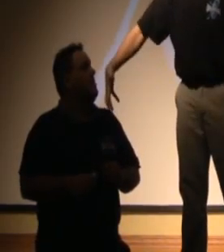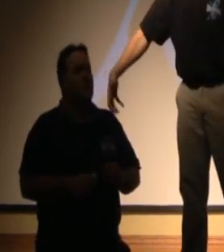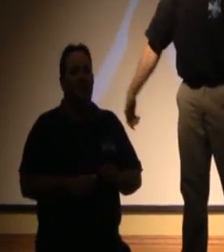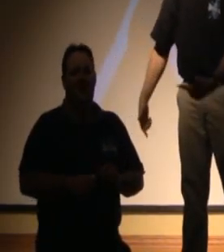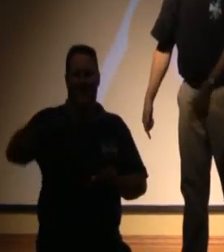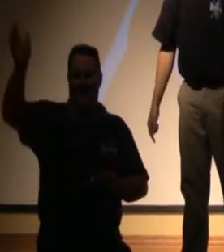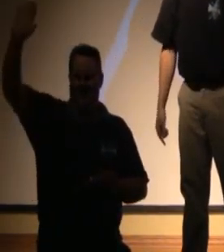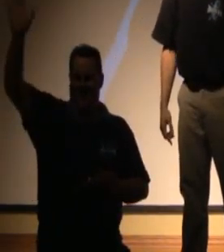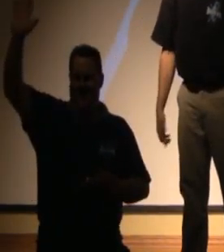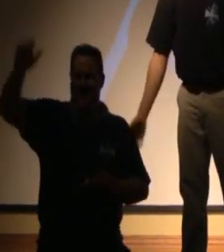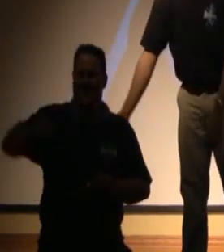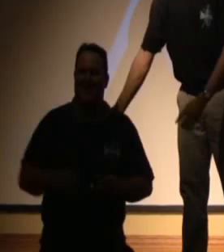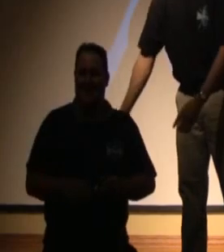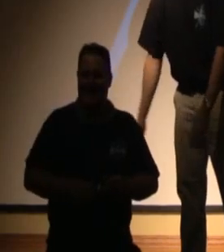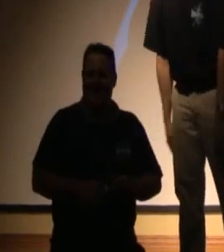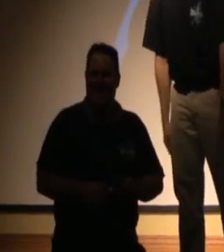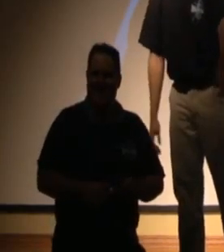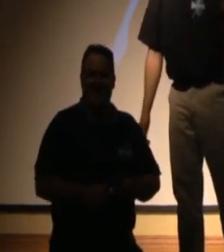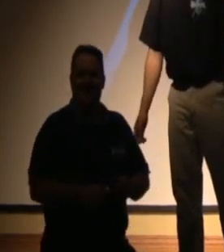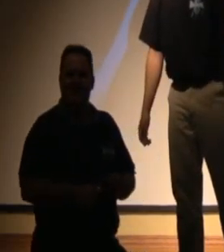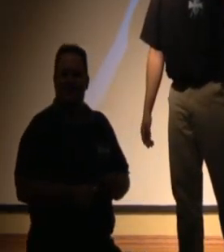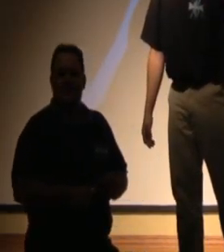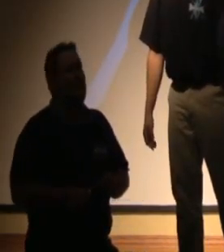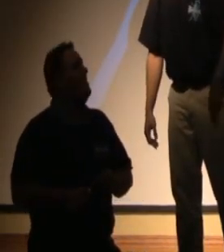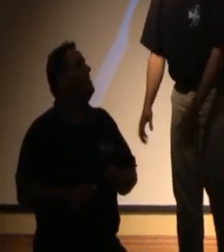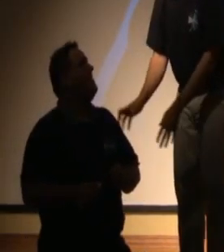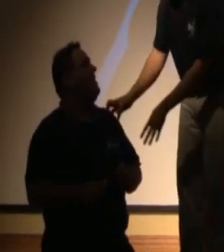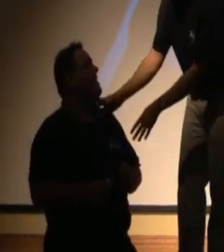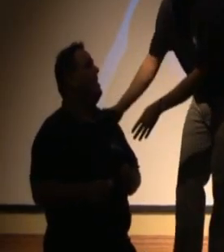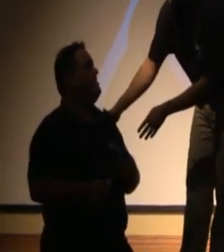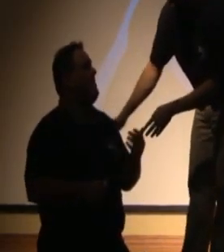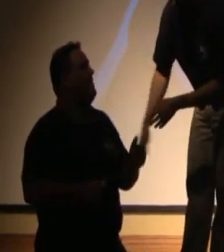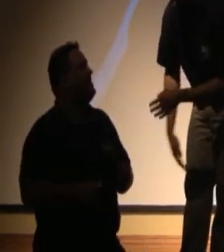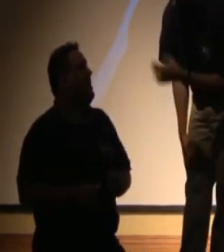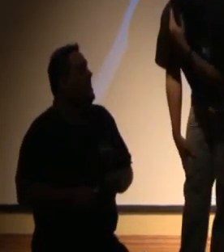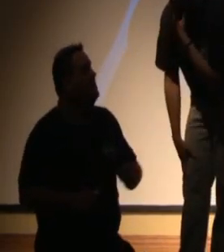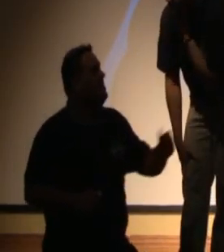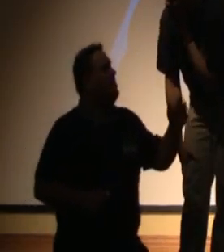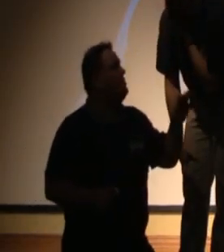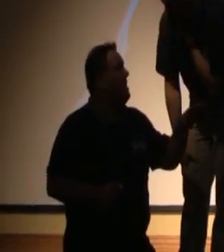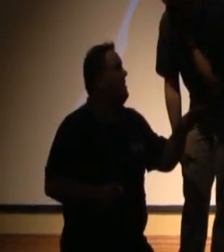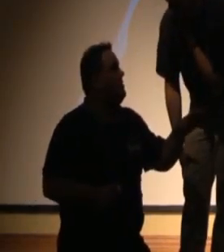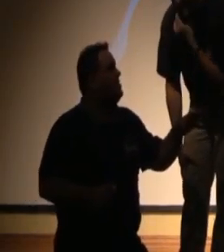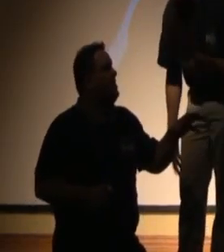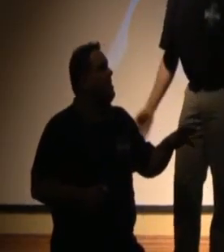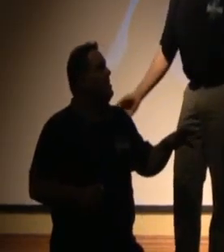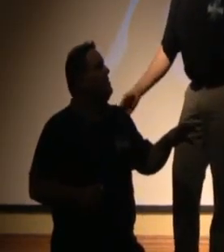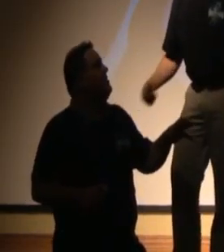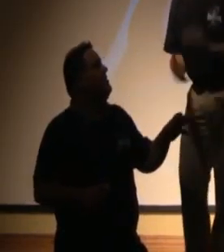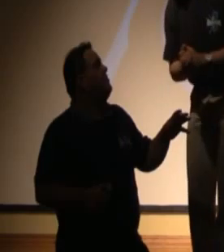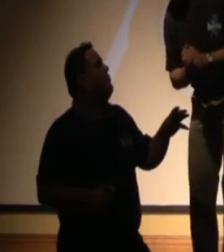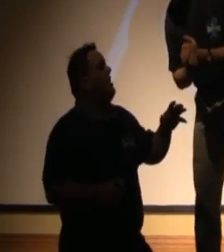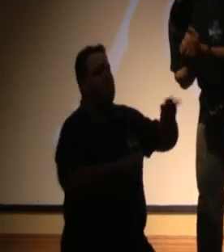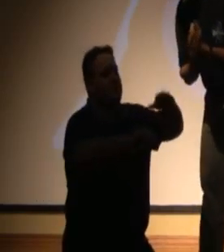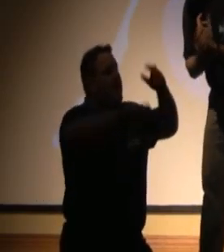Buffon. No. two people take French. Oh, okay. Listen, you know sign language? Sign language, I don't know sign language. Why don't you just make it